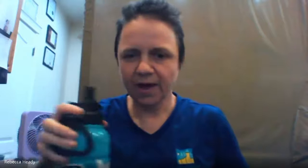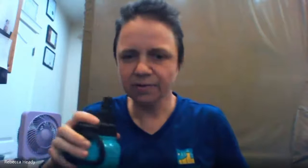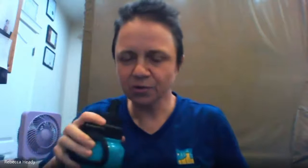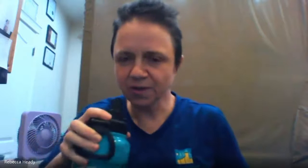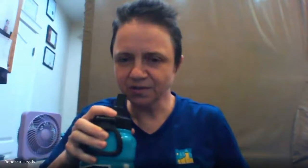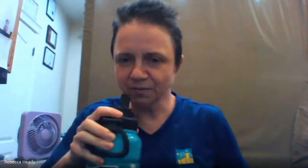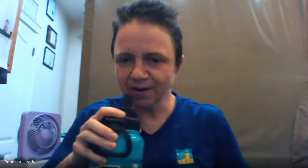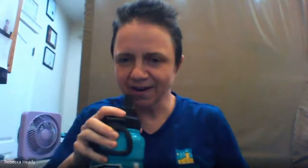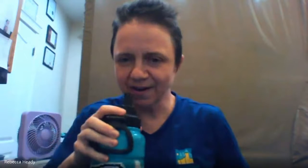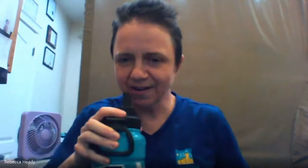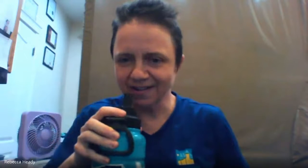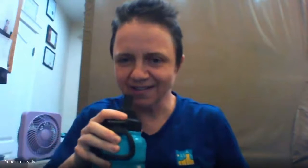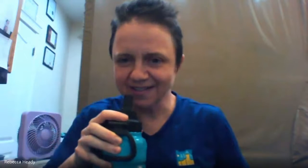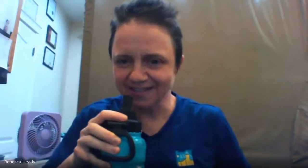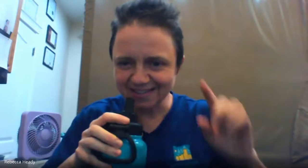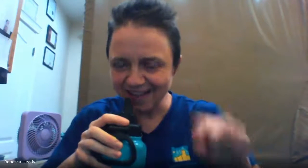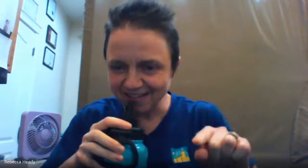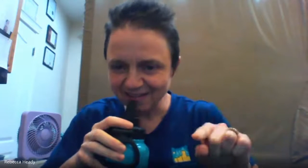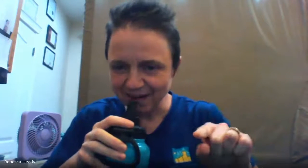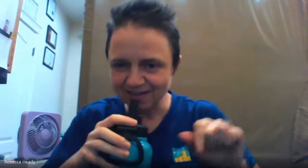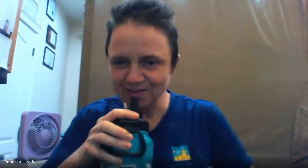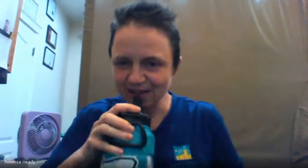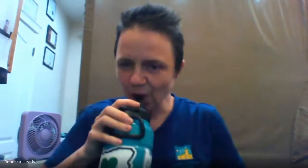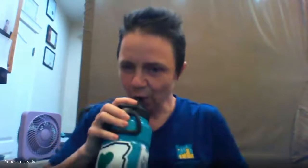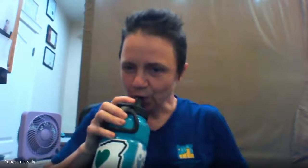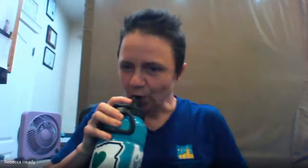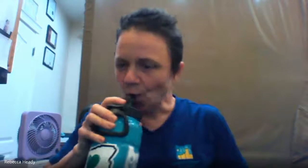How is your week so far? Is it Ellie, right? You said? Yeah.